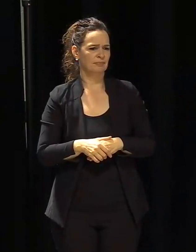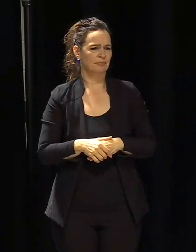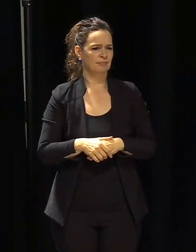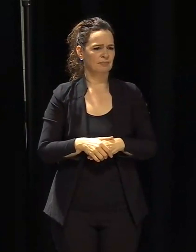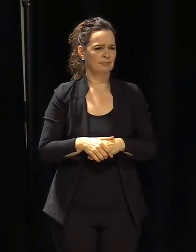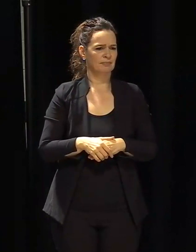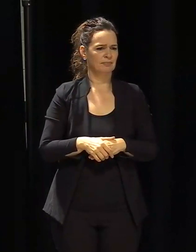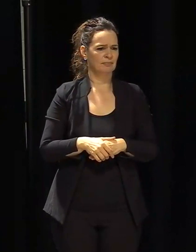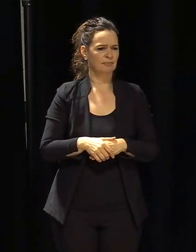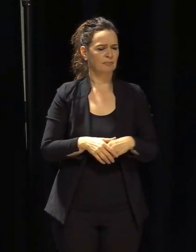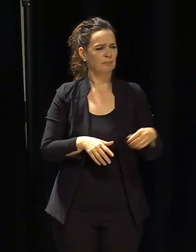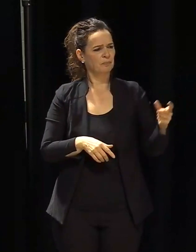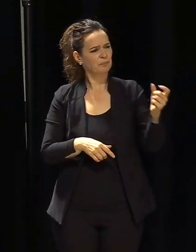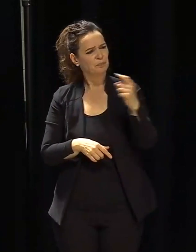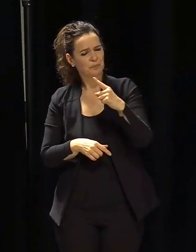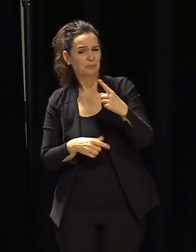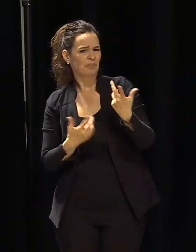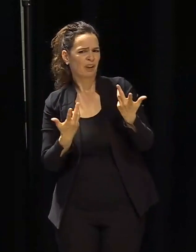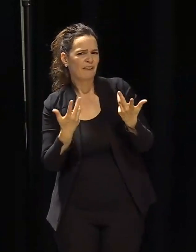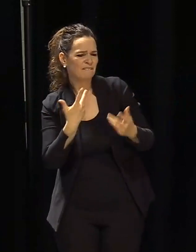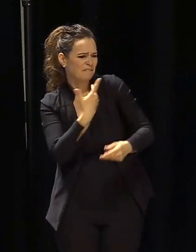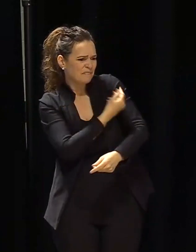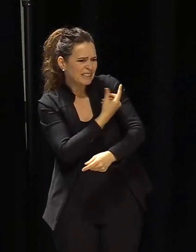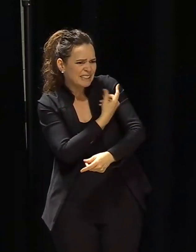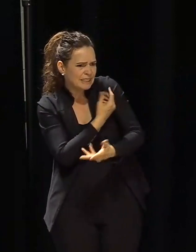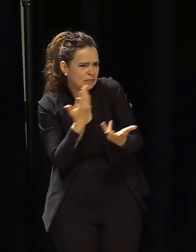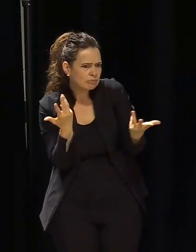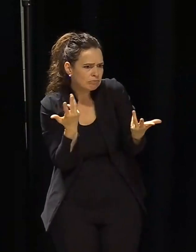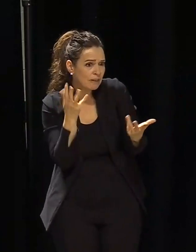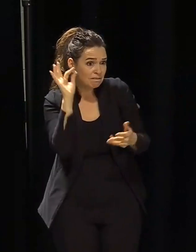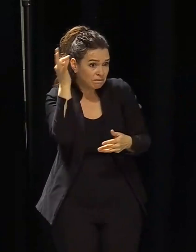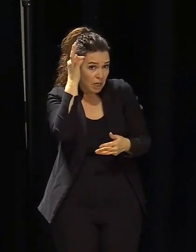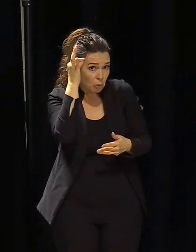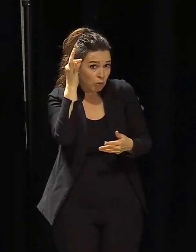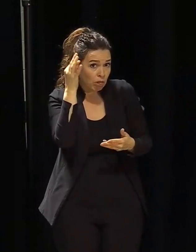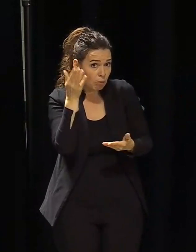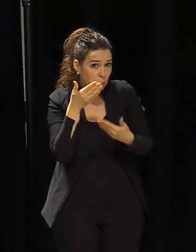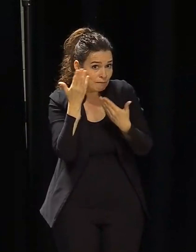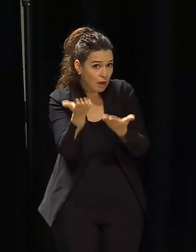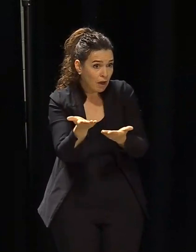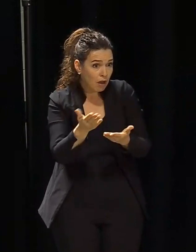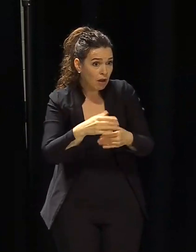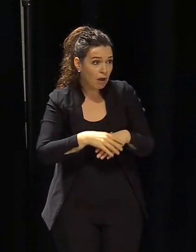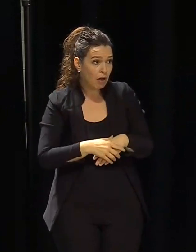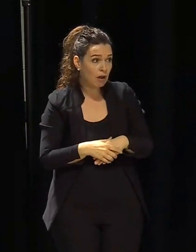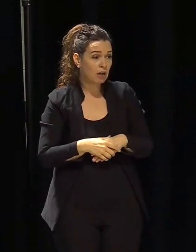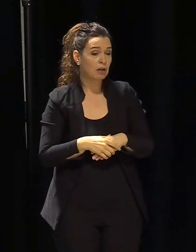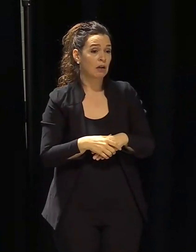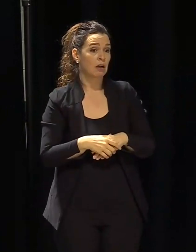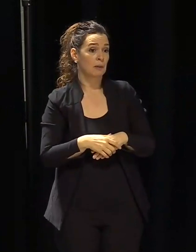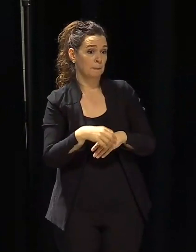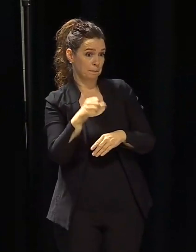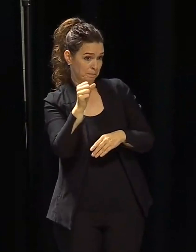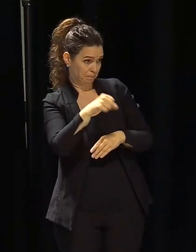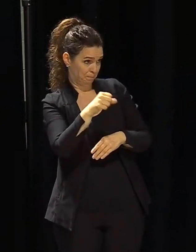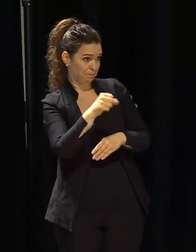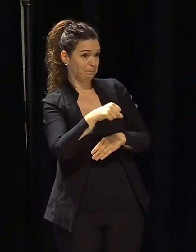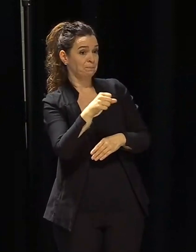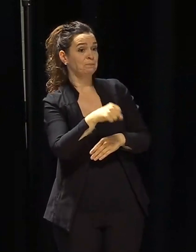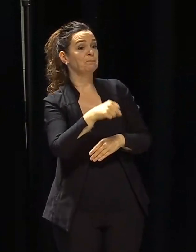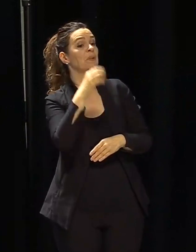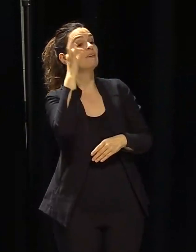next week? You said the federal government will be coordinating that? Yeah, the federal government's going to be coordinating